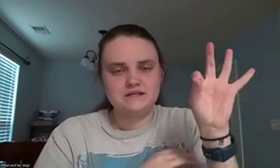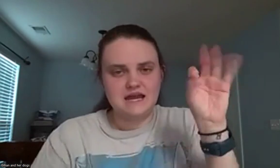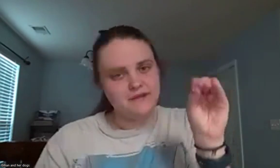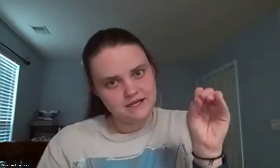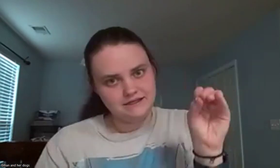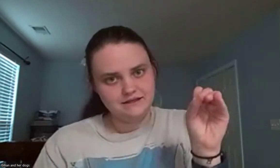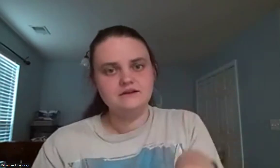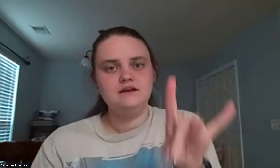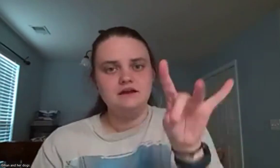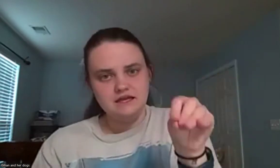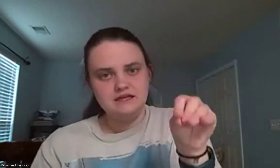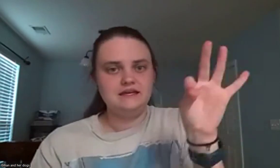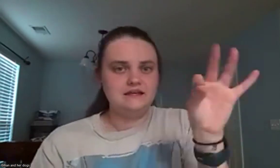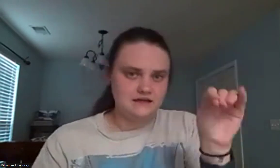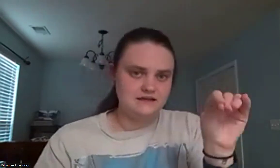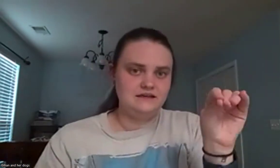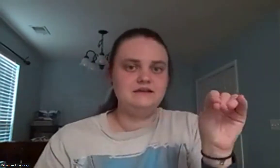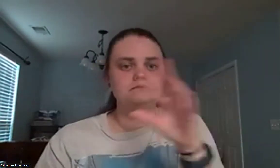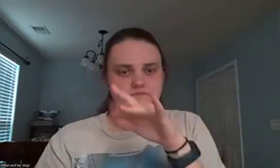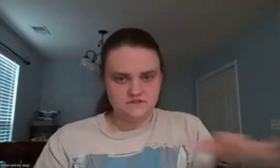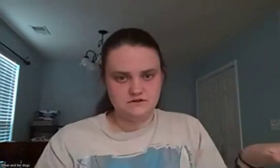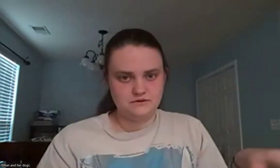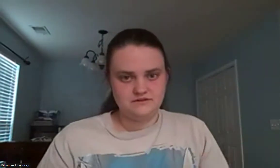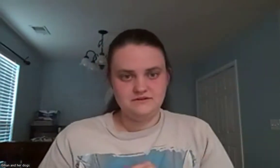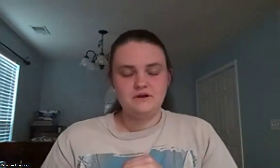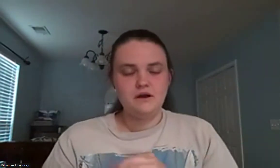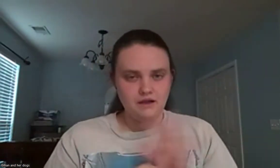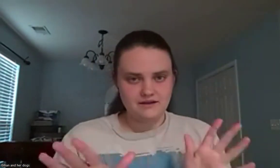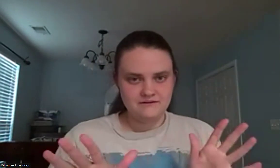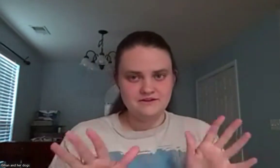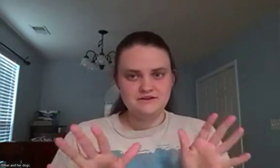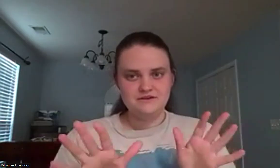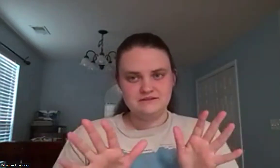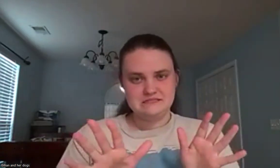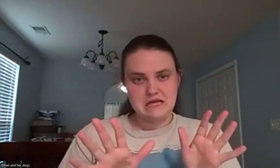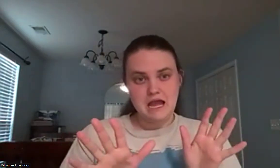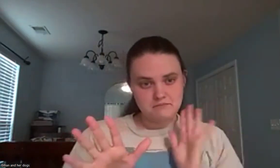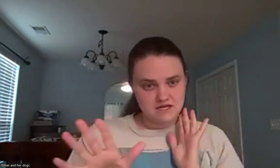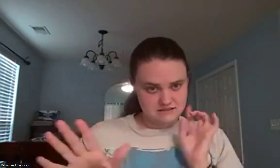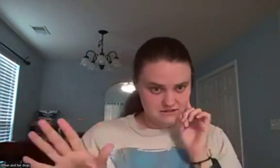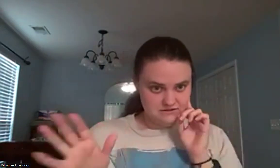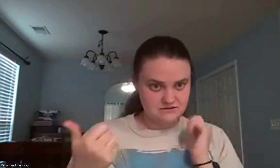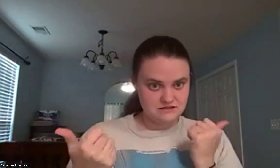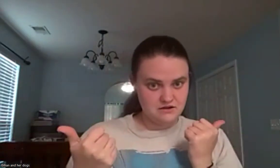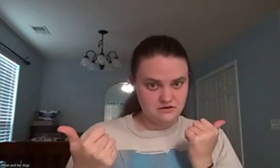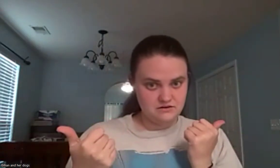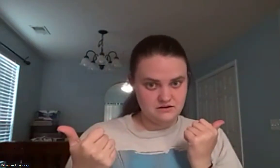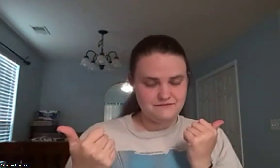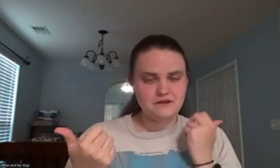time 90, 80, 90, so forth. Okay. Does that make sense? Is that good? I feel like that's a